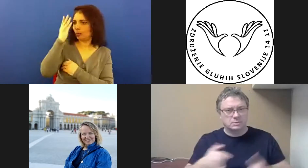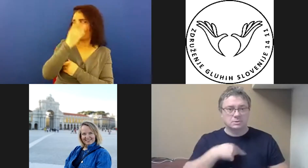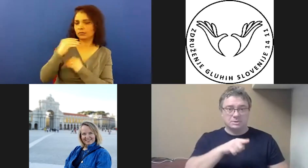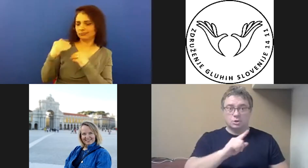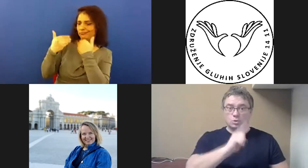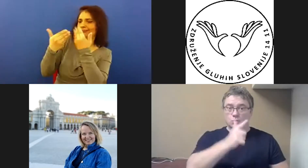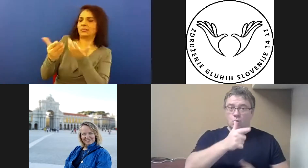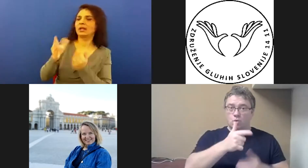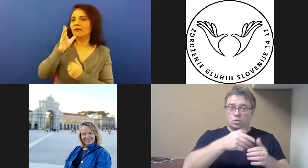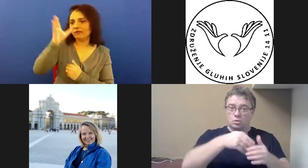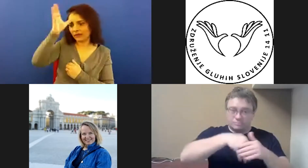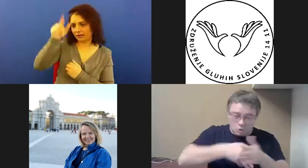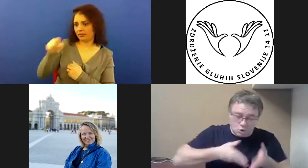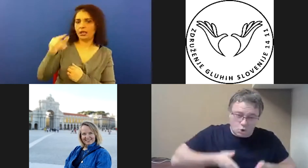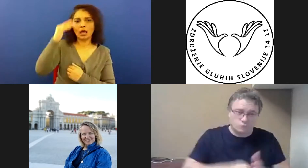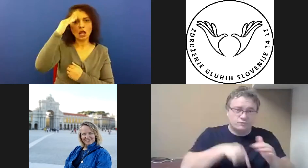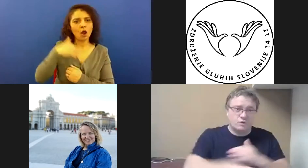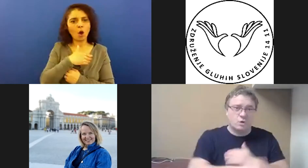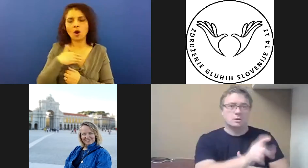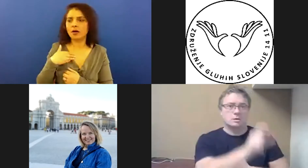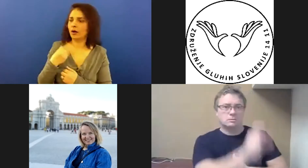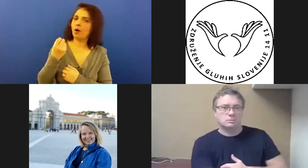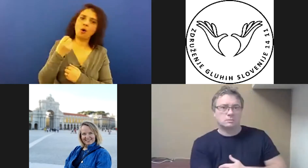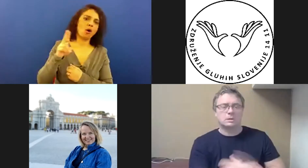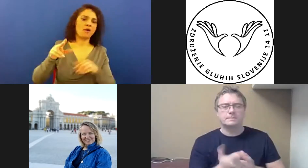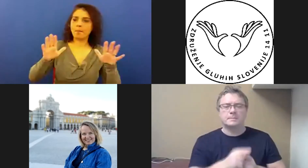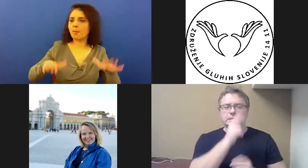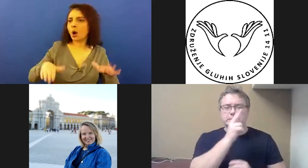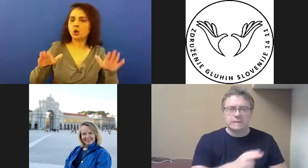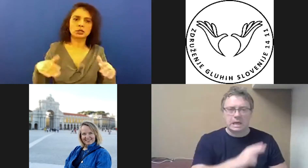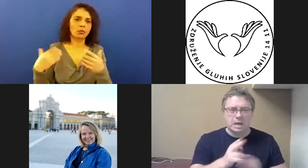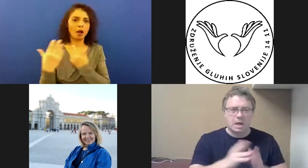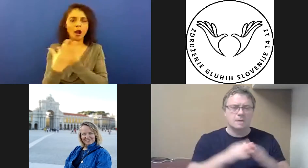out. I said,